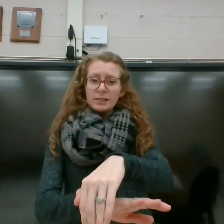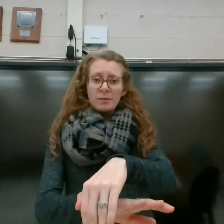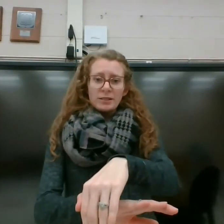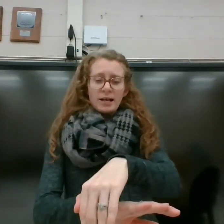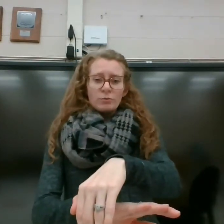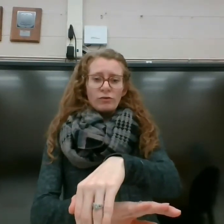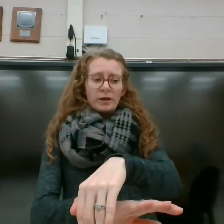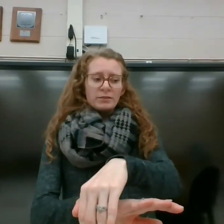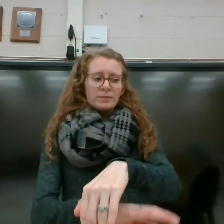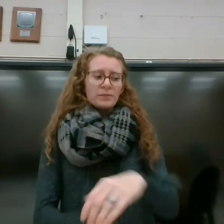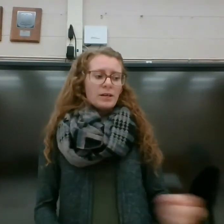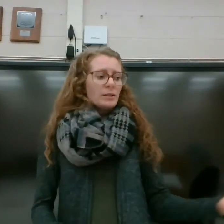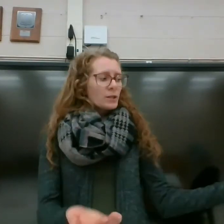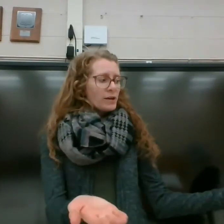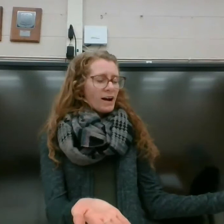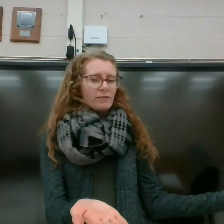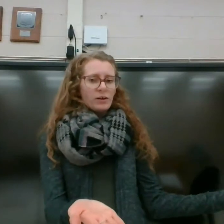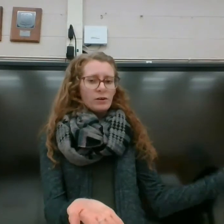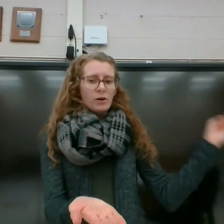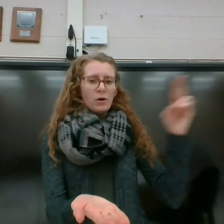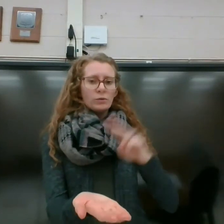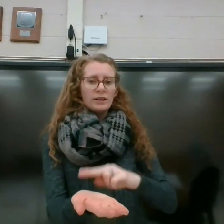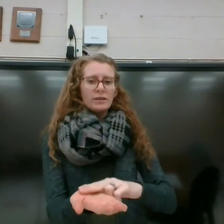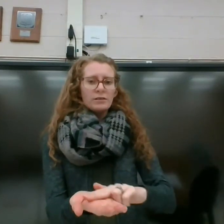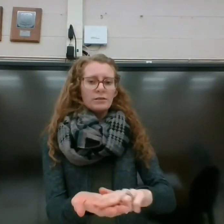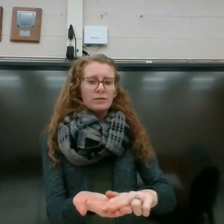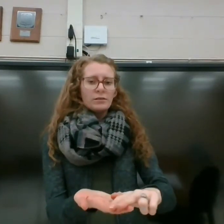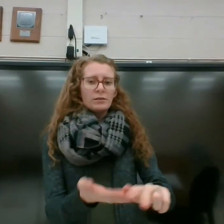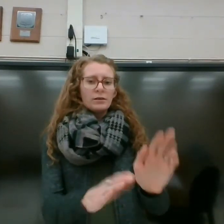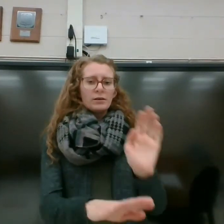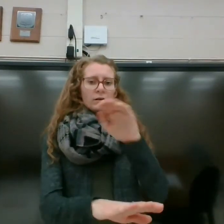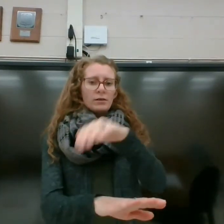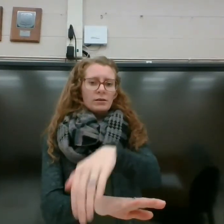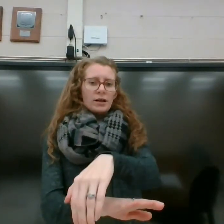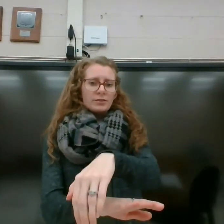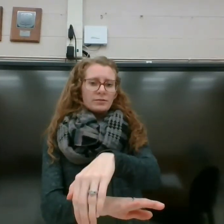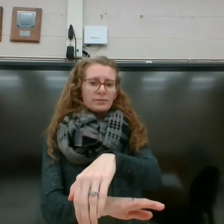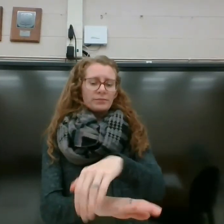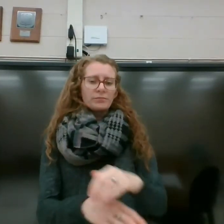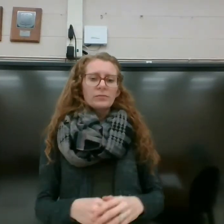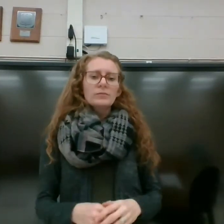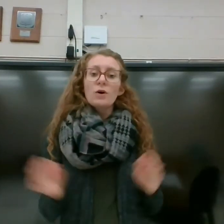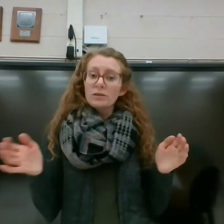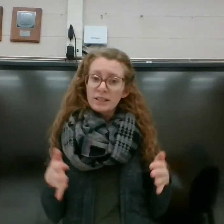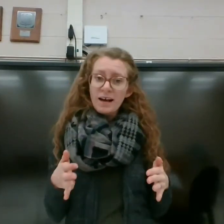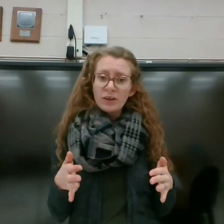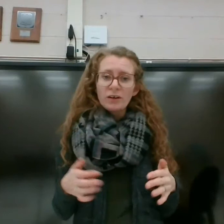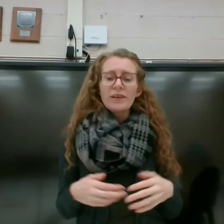same exact movement. So we have holy night. So altogether, that